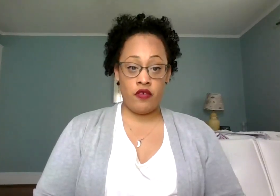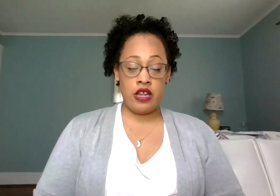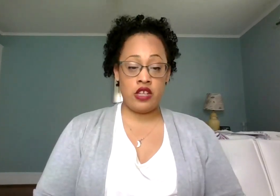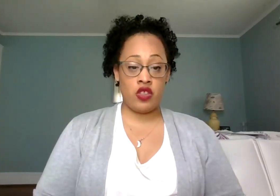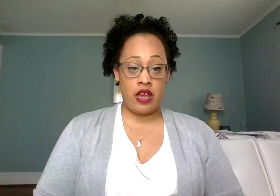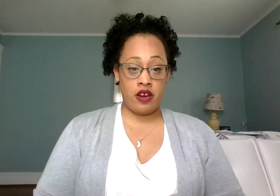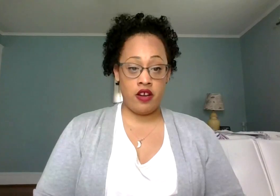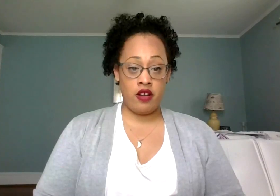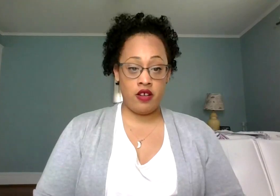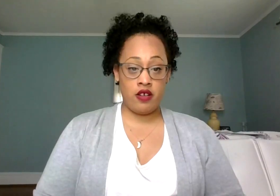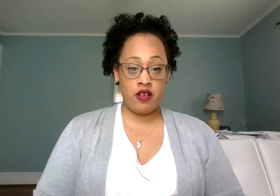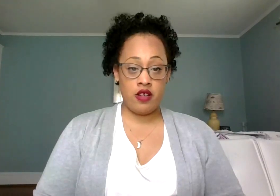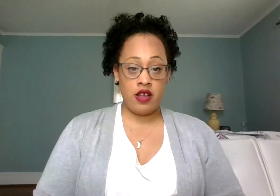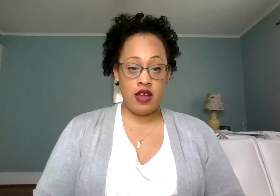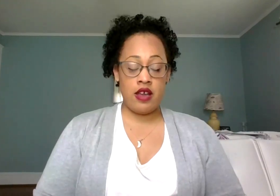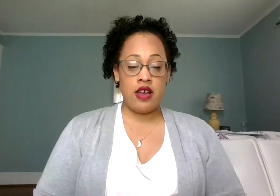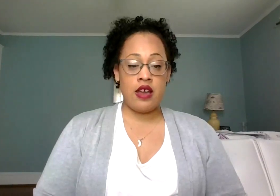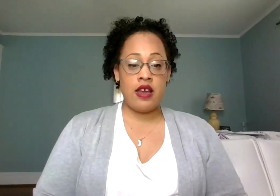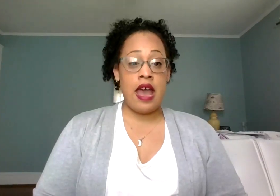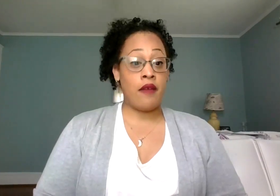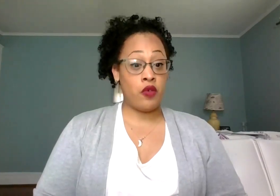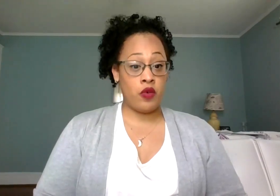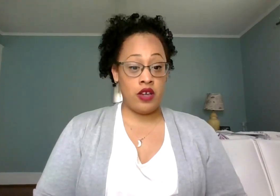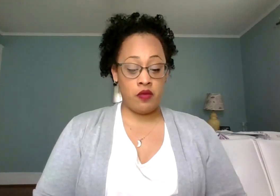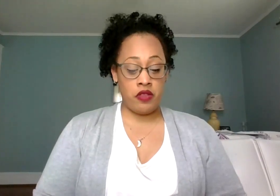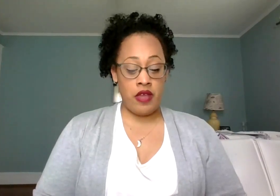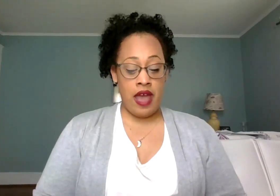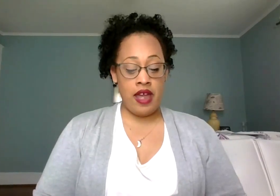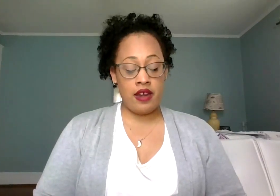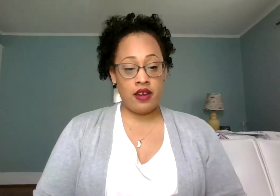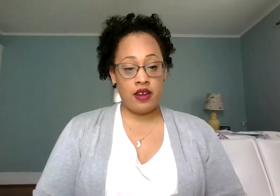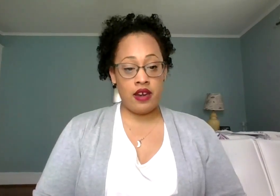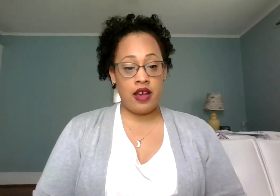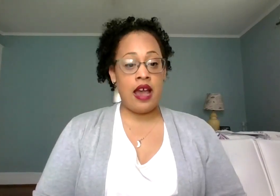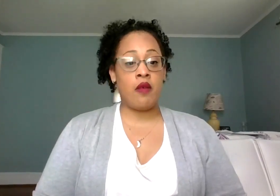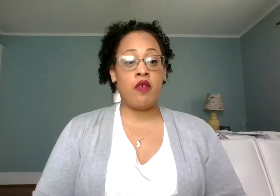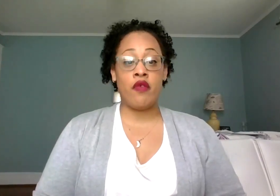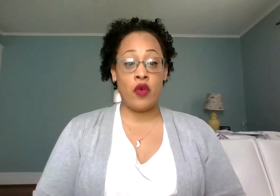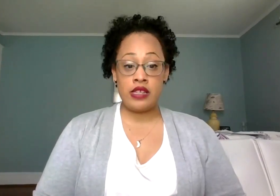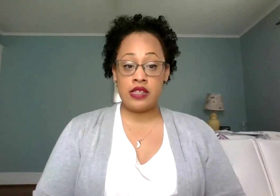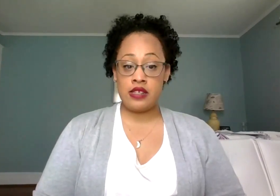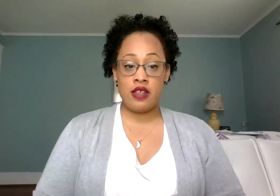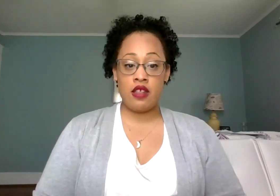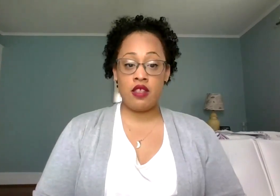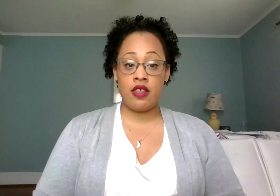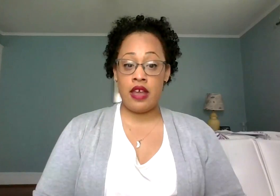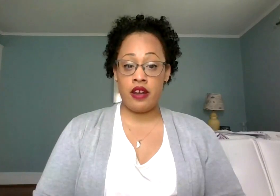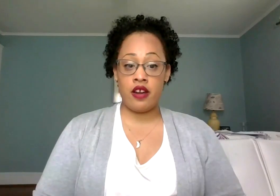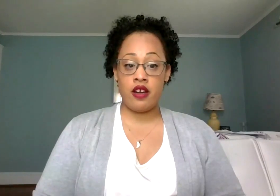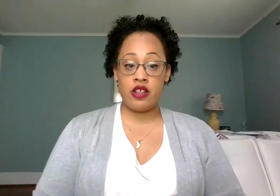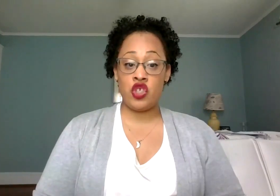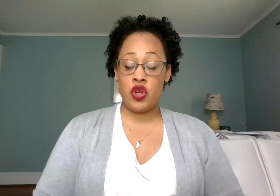each letter. After we're done with that, I will voice the letter and show